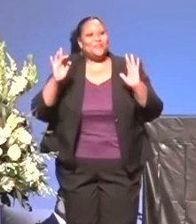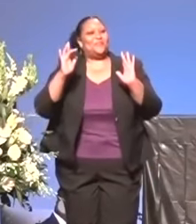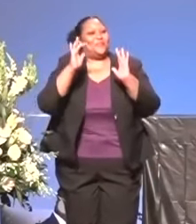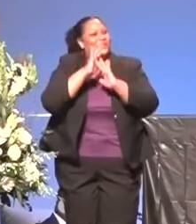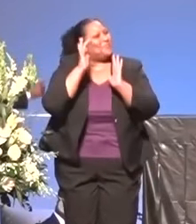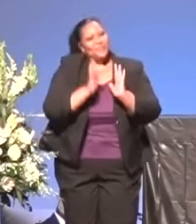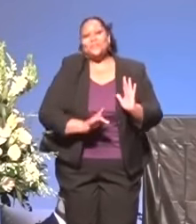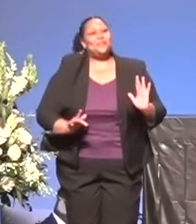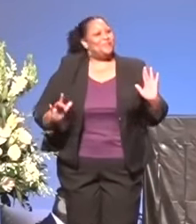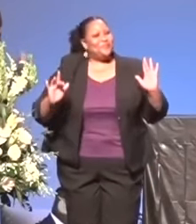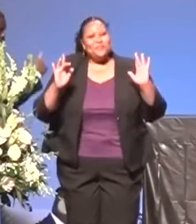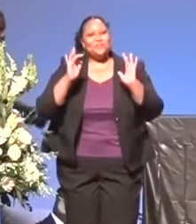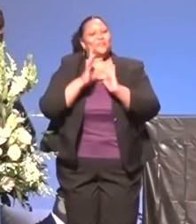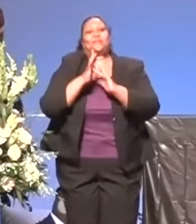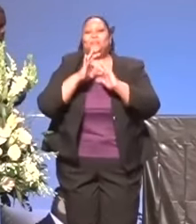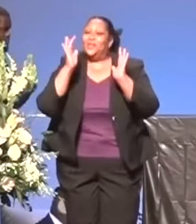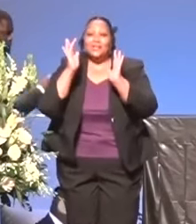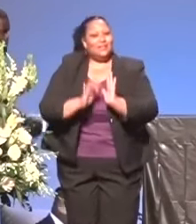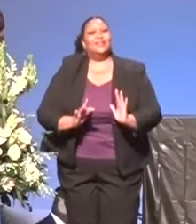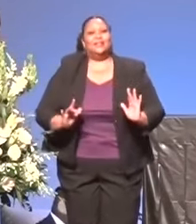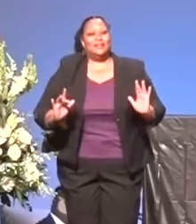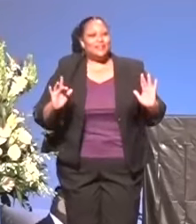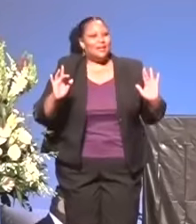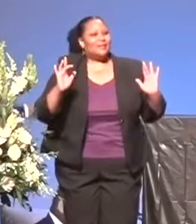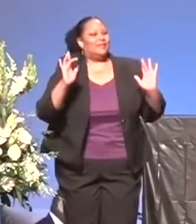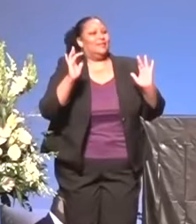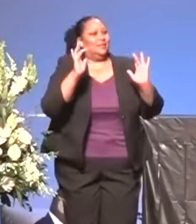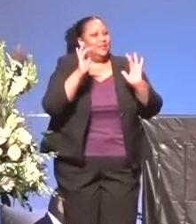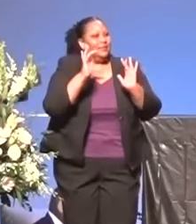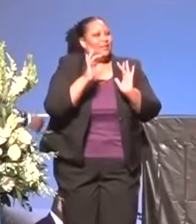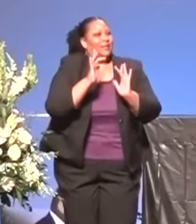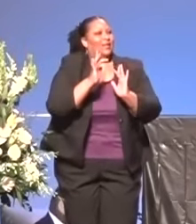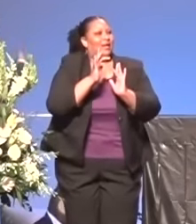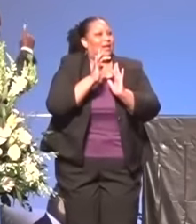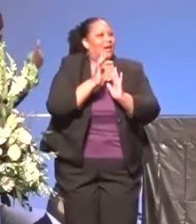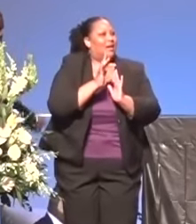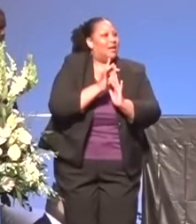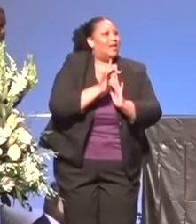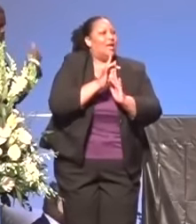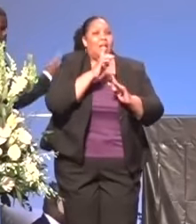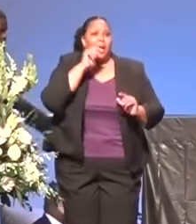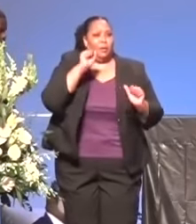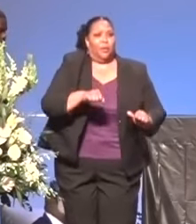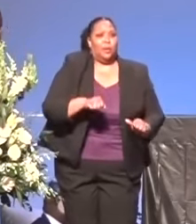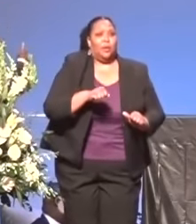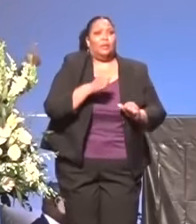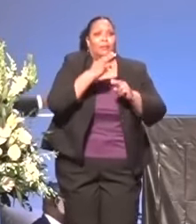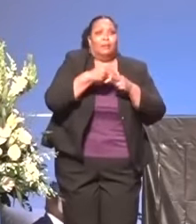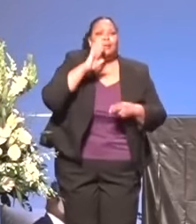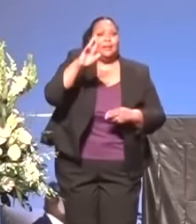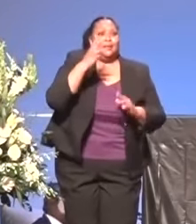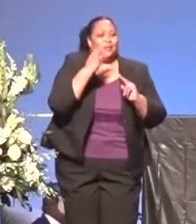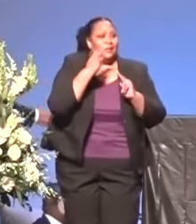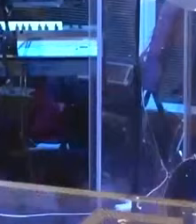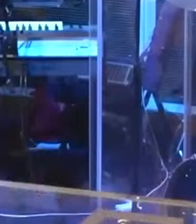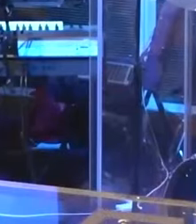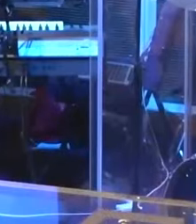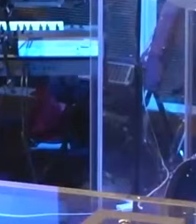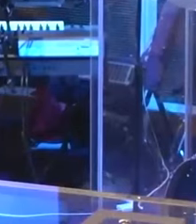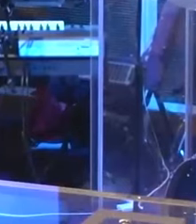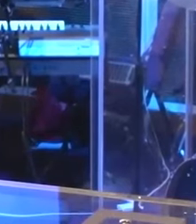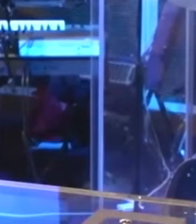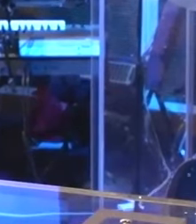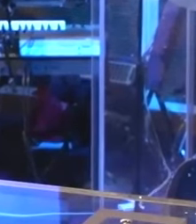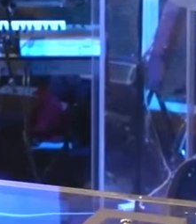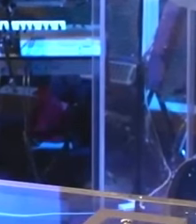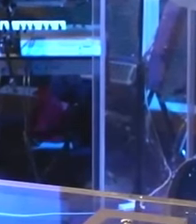Jesus. Jesus. Jesus. My director. Jesus. I